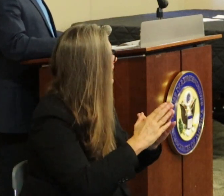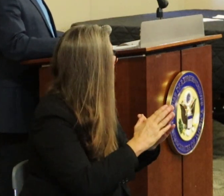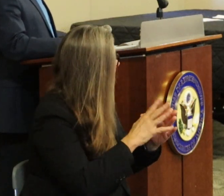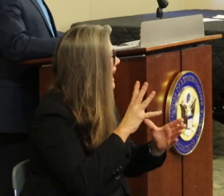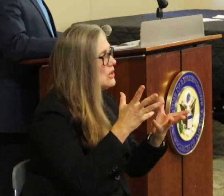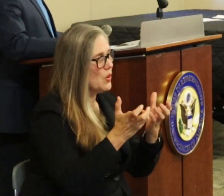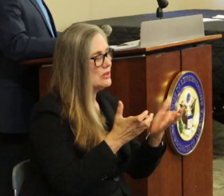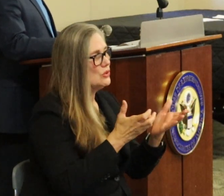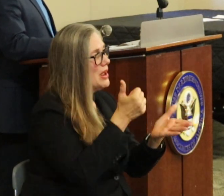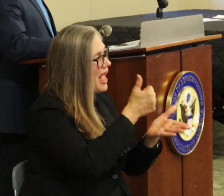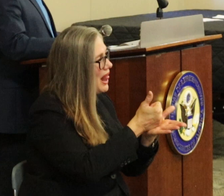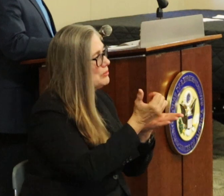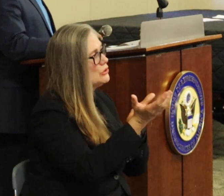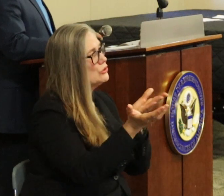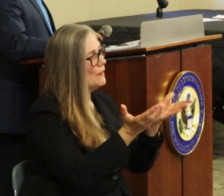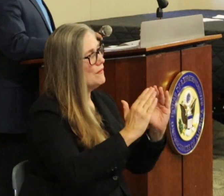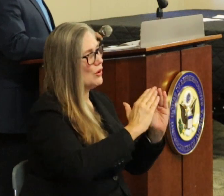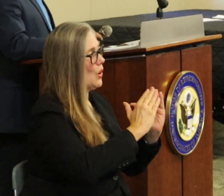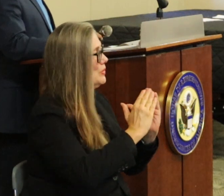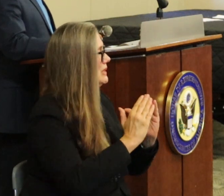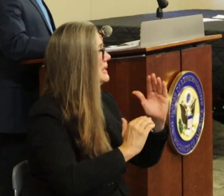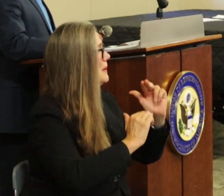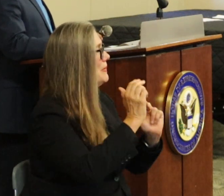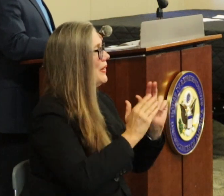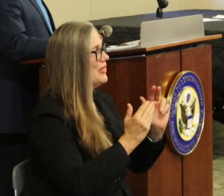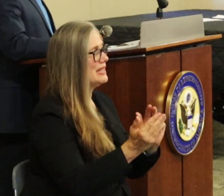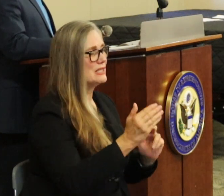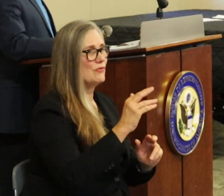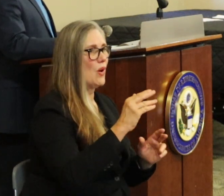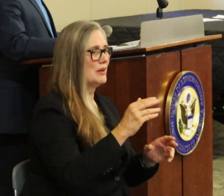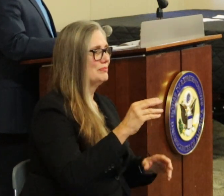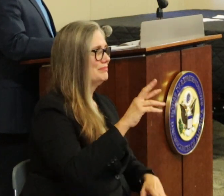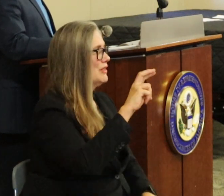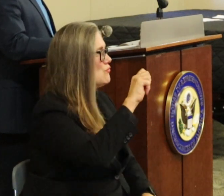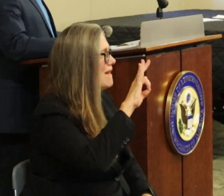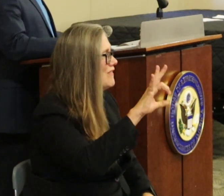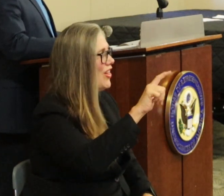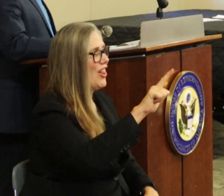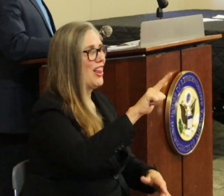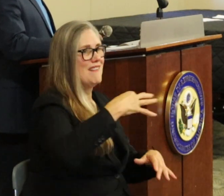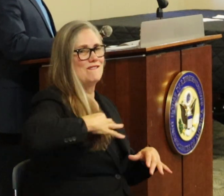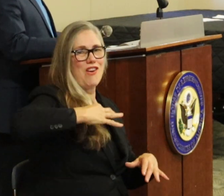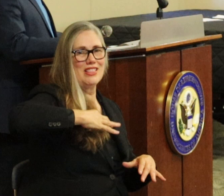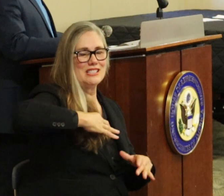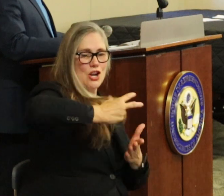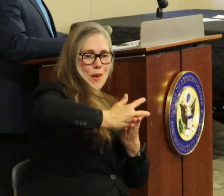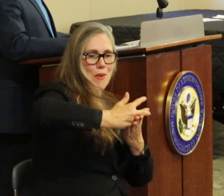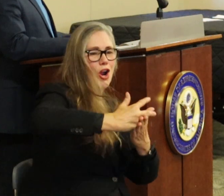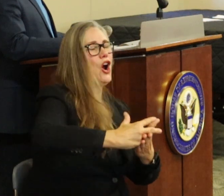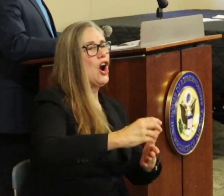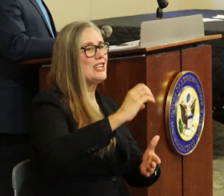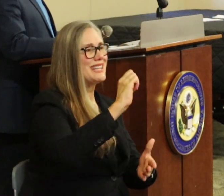and be servants to the community by, you know, building things for raffles and parking cars at the Elks and going